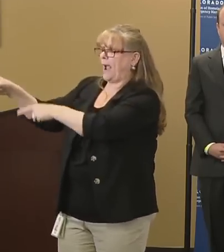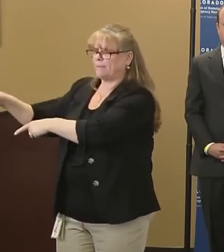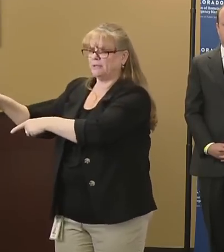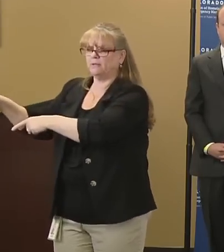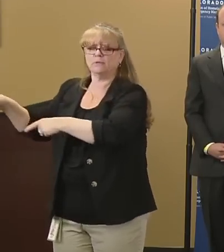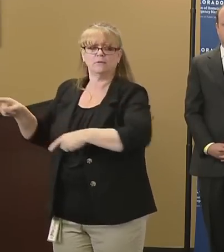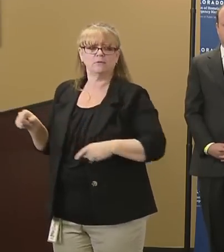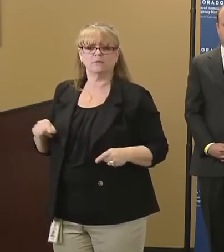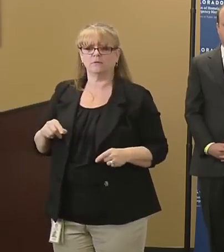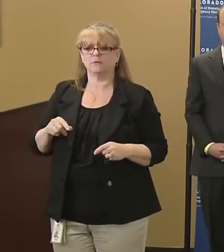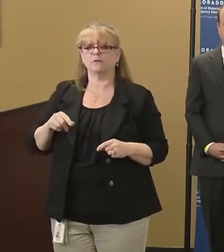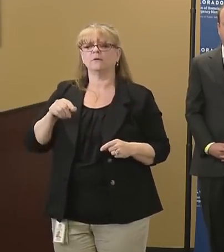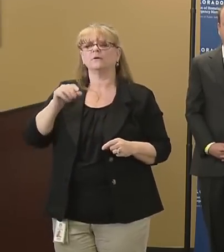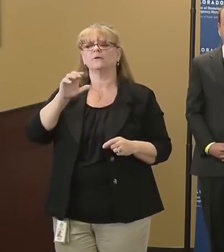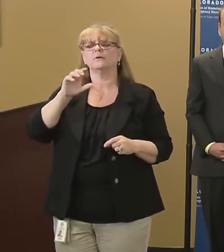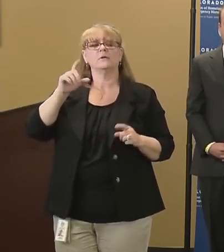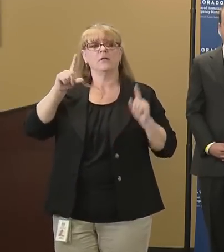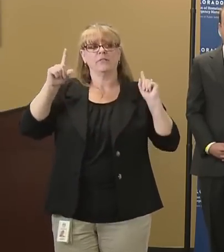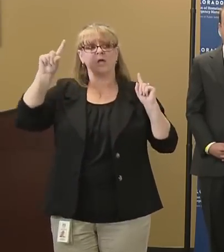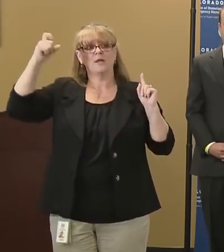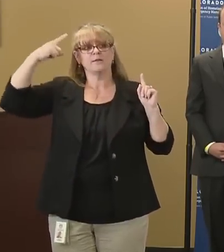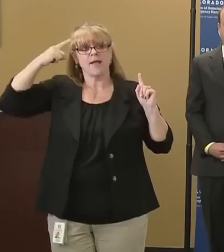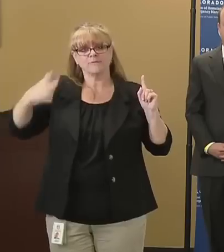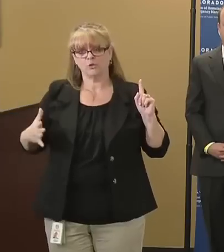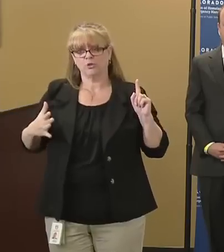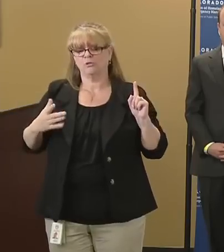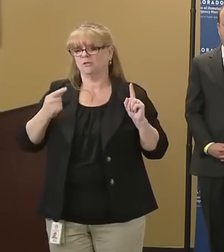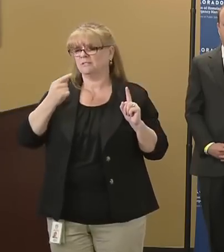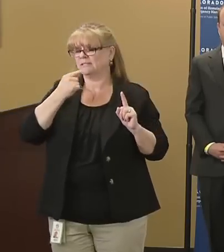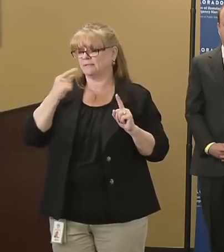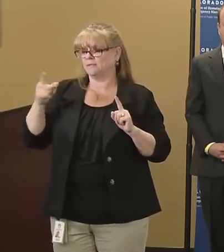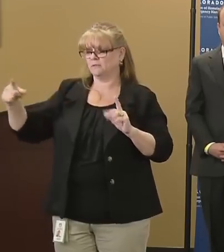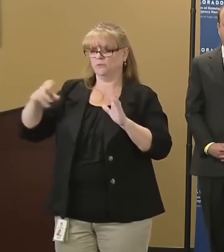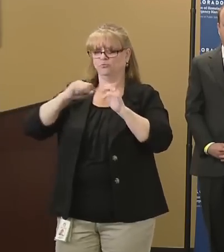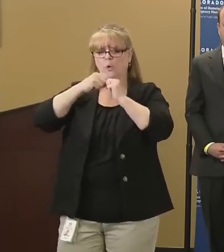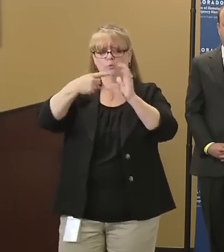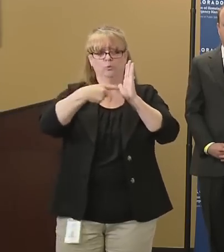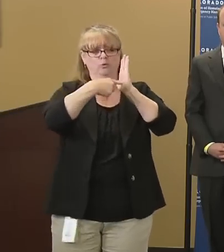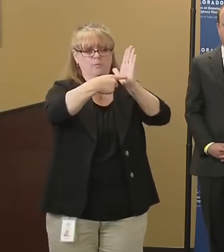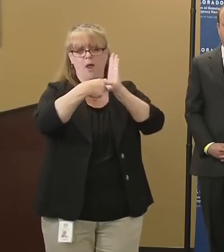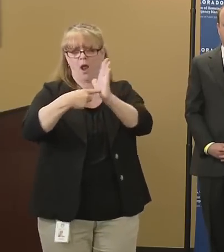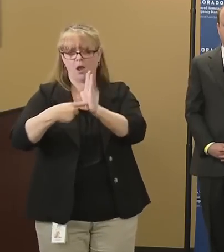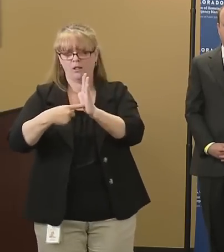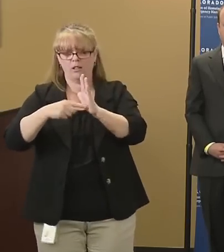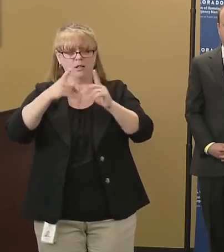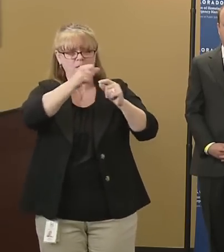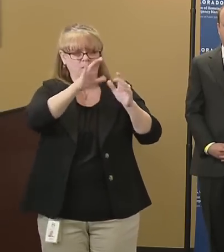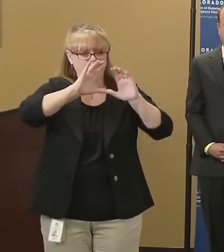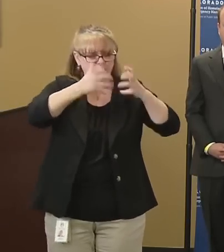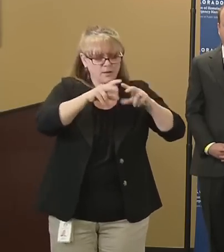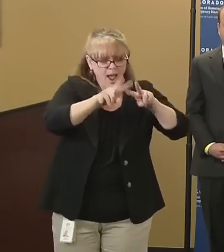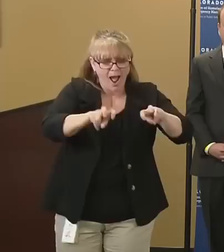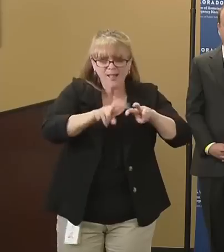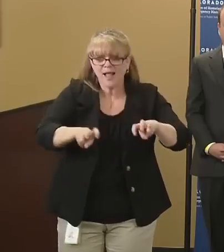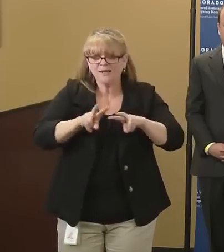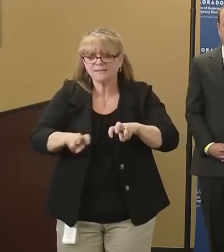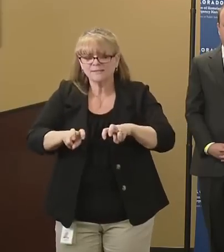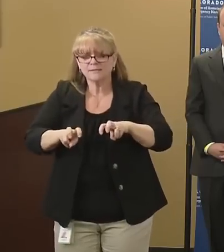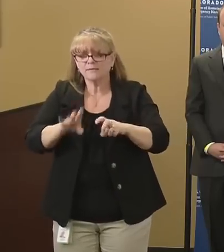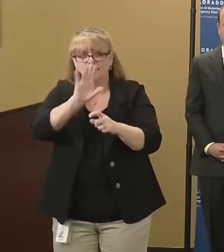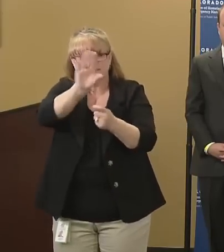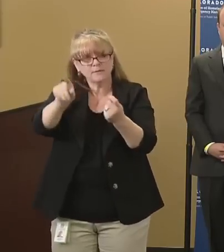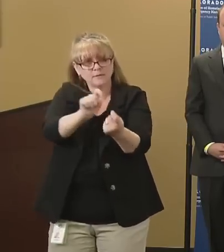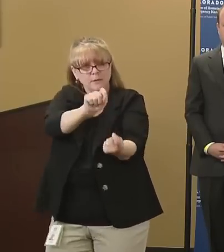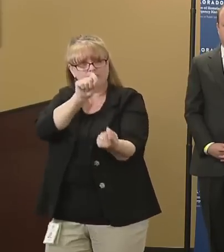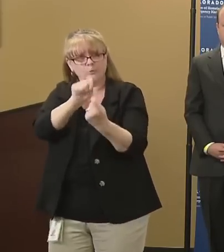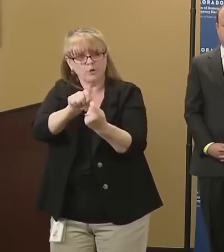they're models. They help us understand things, but none of them are accurate. If we could predict the future, we'd probably all have